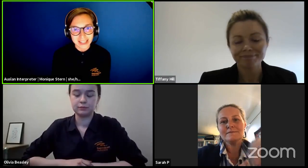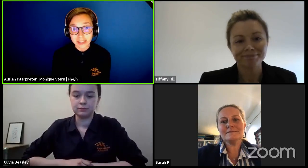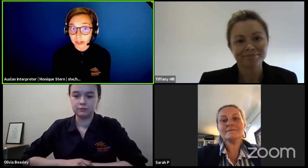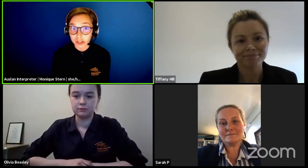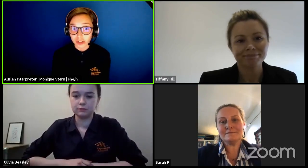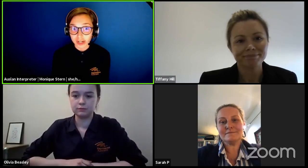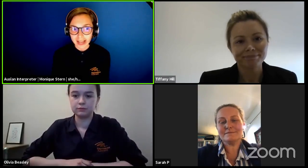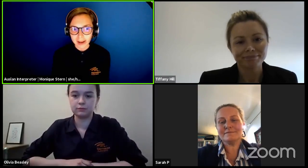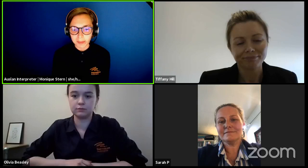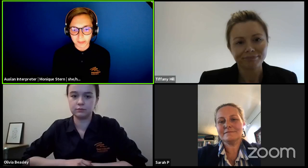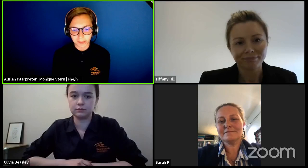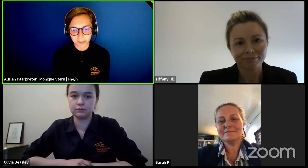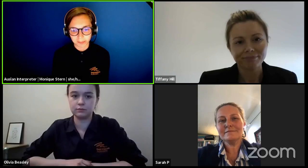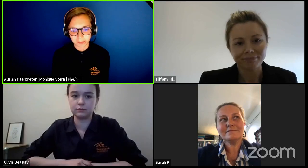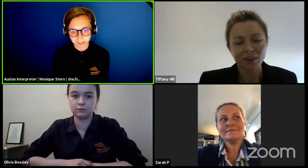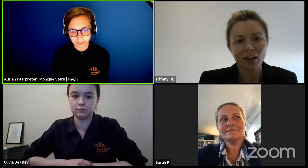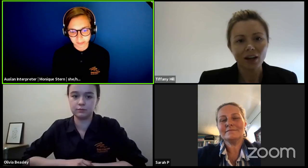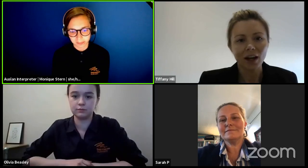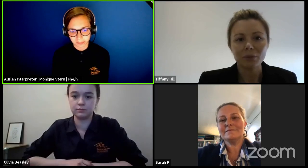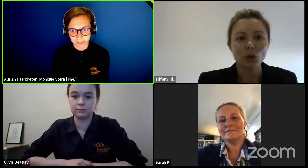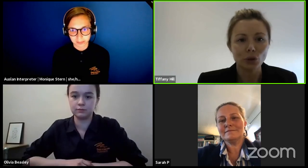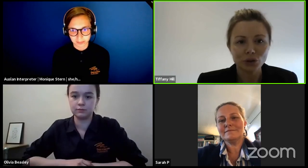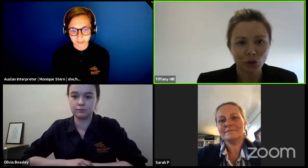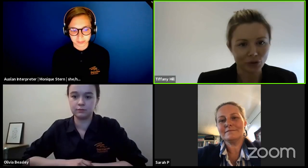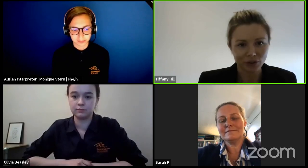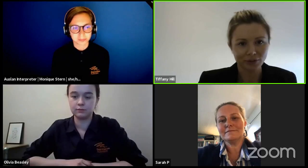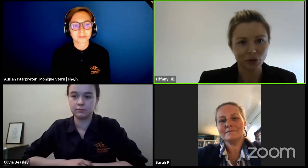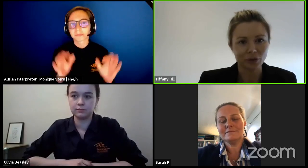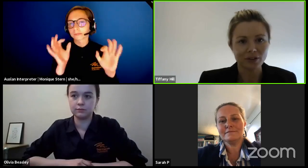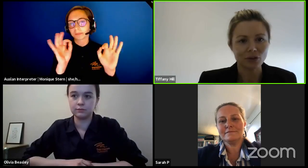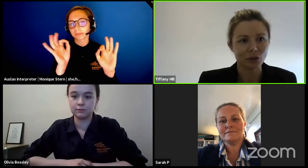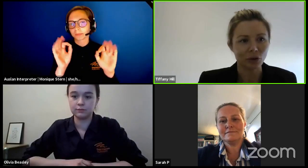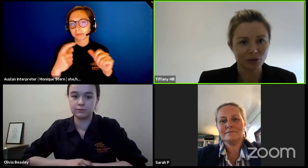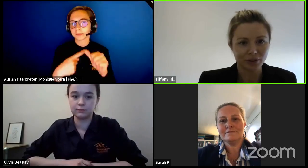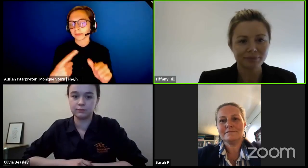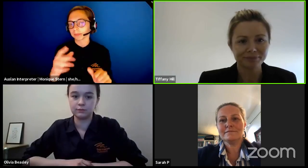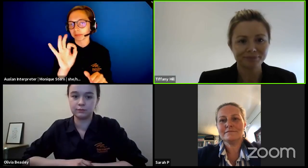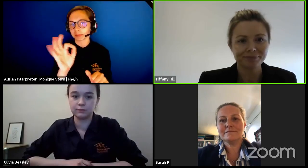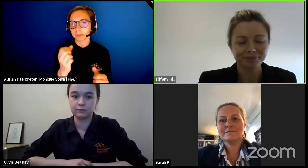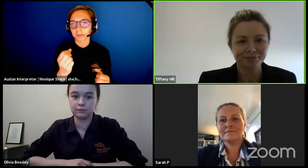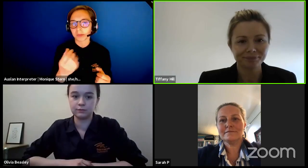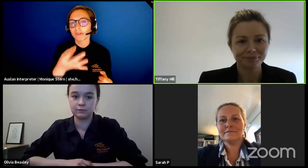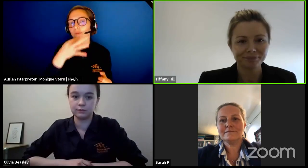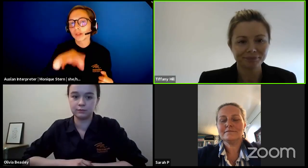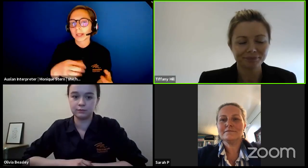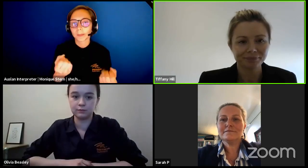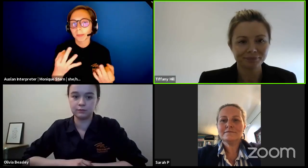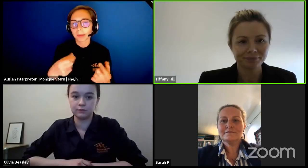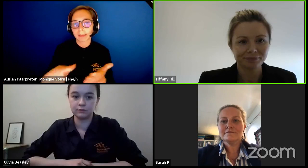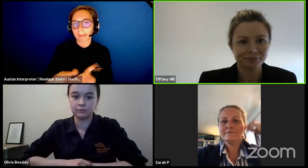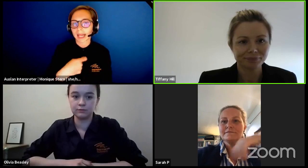I attend the Expression Australia hub? No, you don't. No, there's no cost.